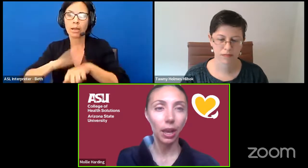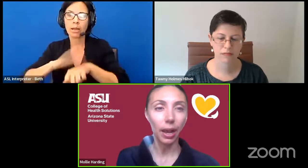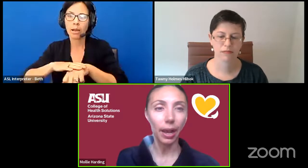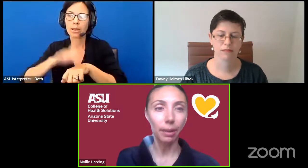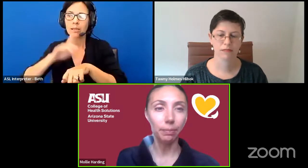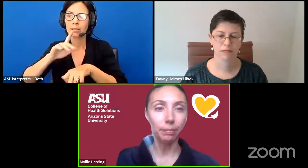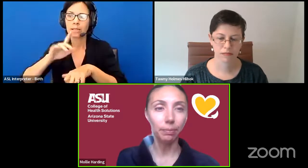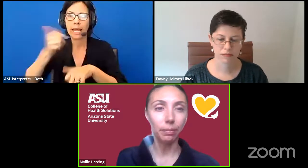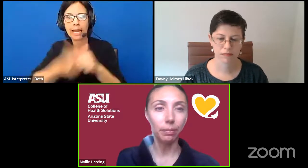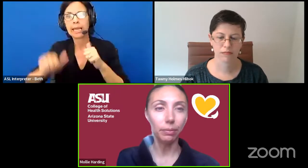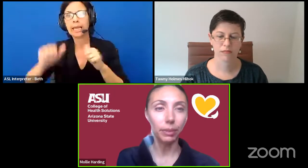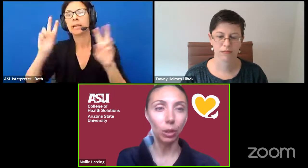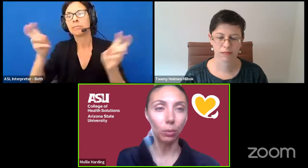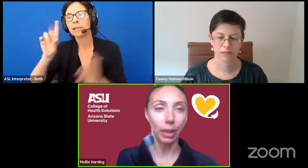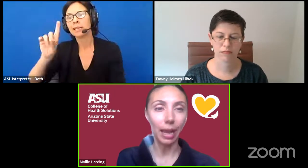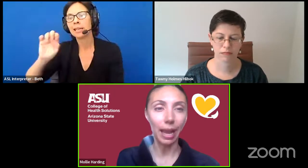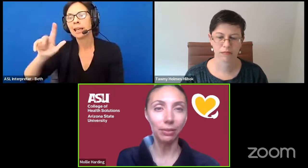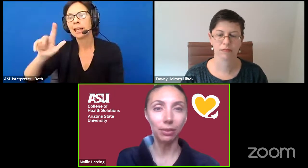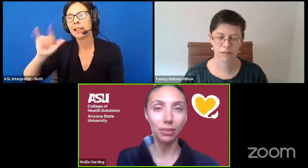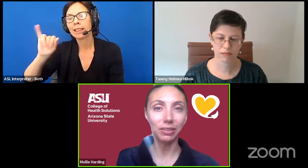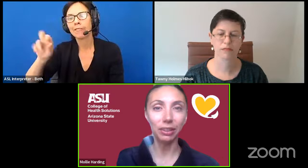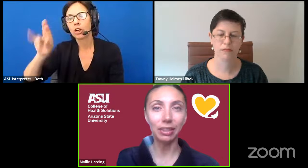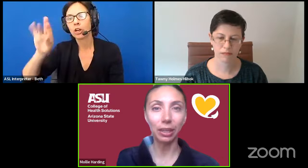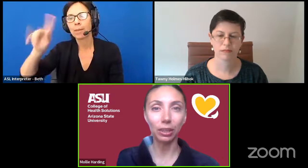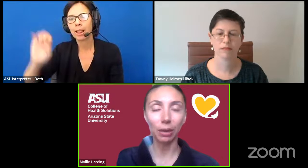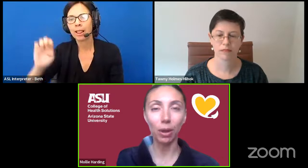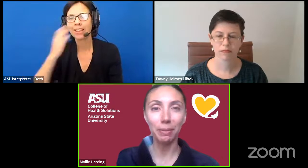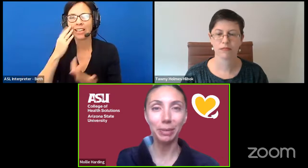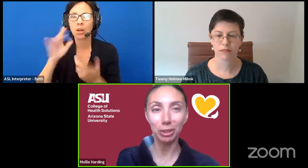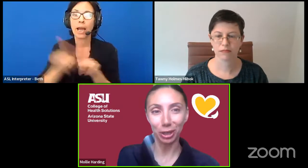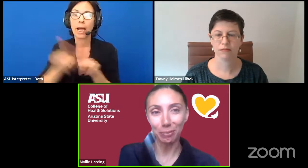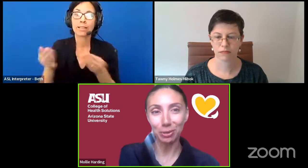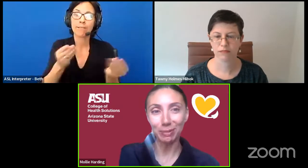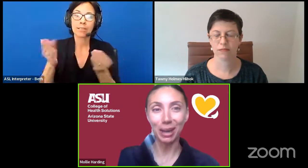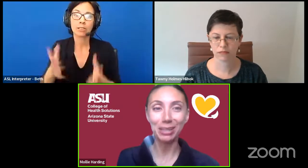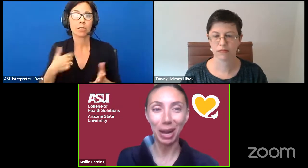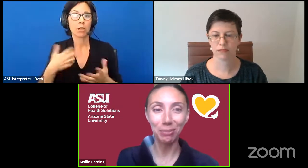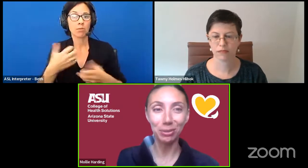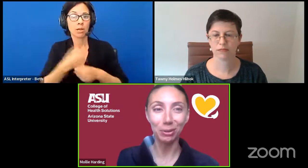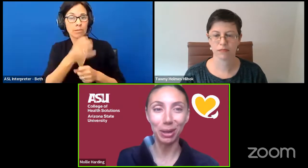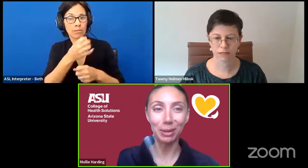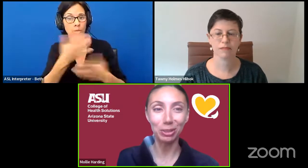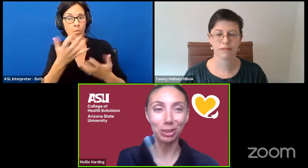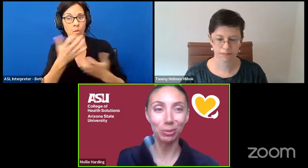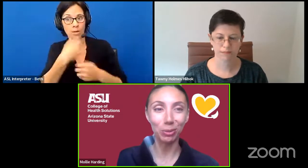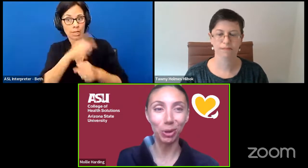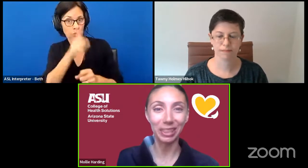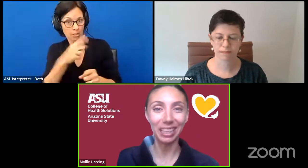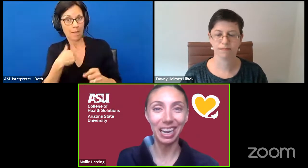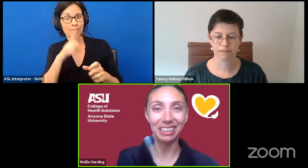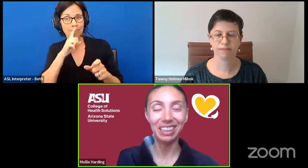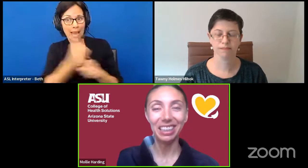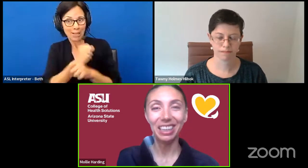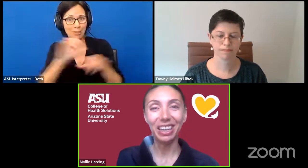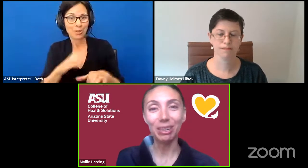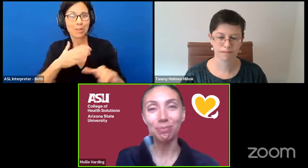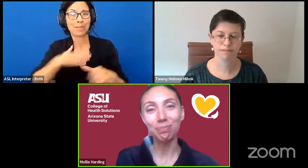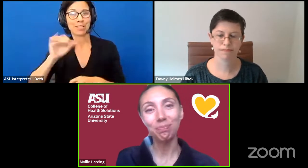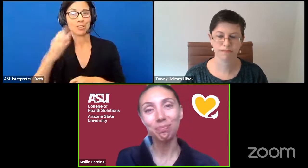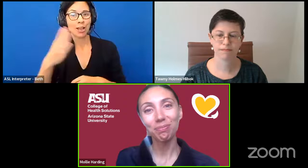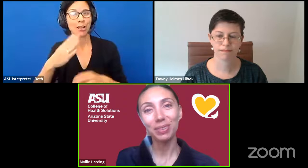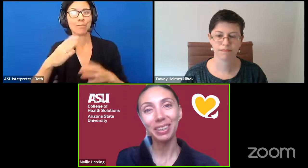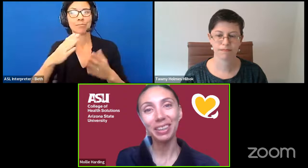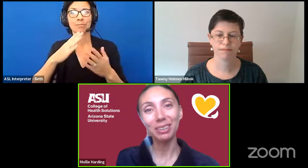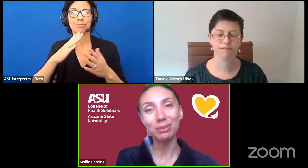deliverables. You know, as a facilitator, I want to be sure I'm doing my job. So I want to make sure we're working on